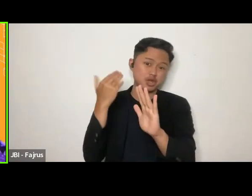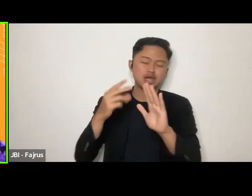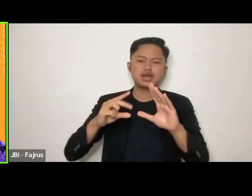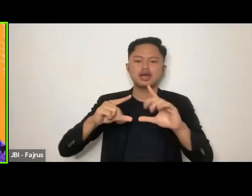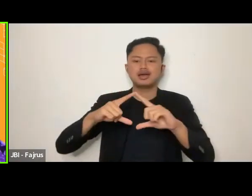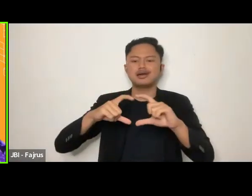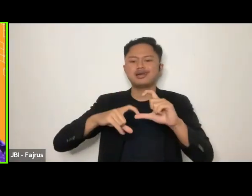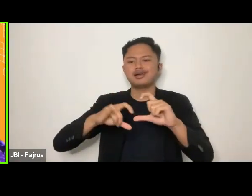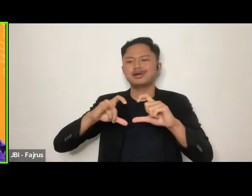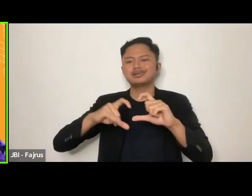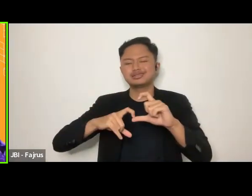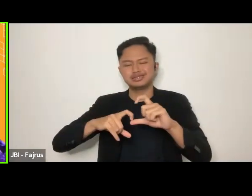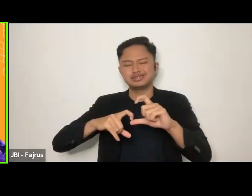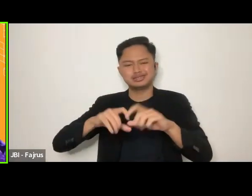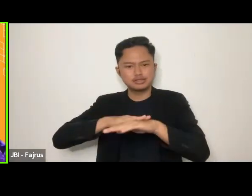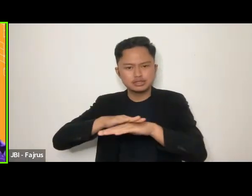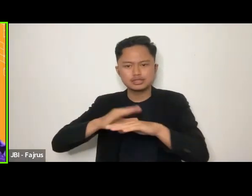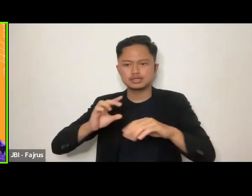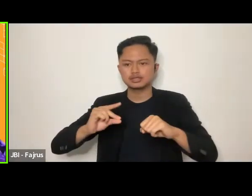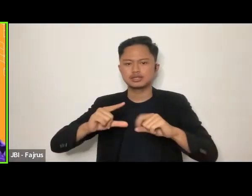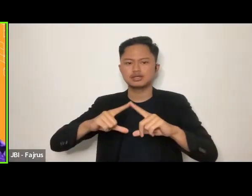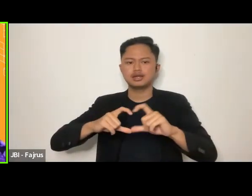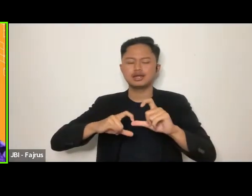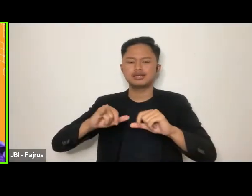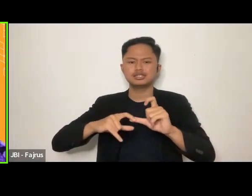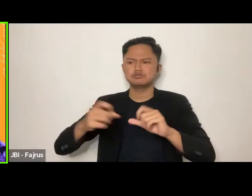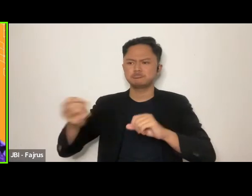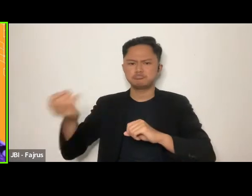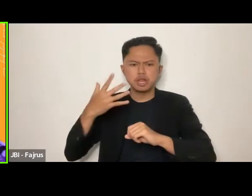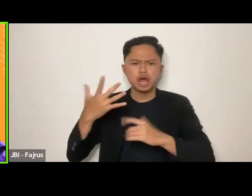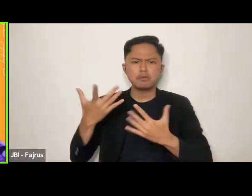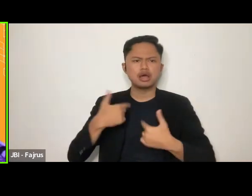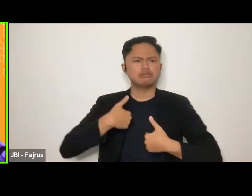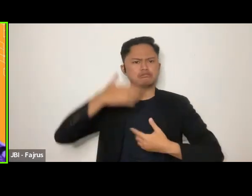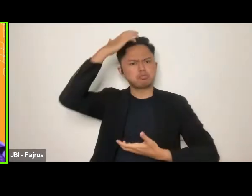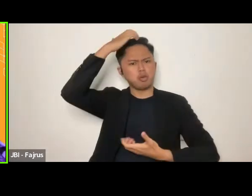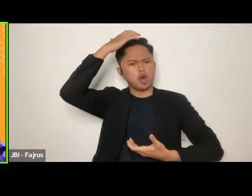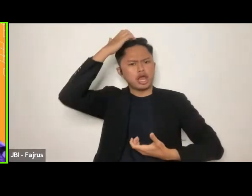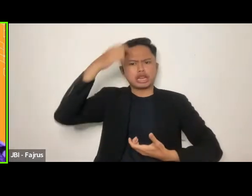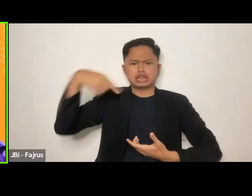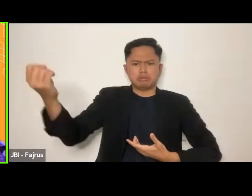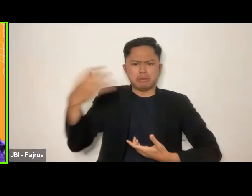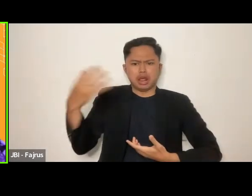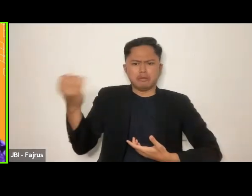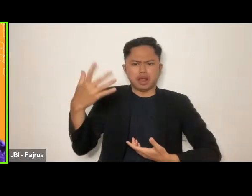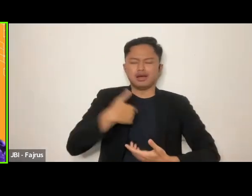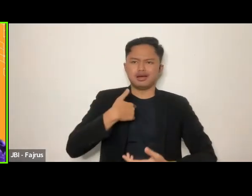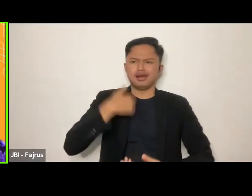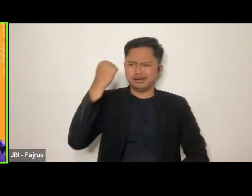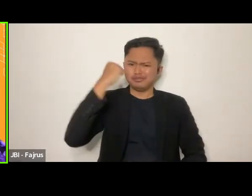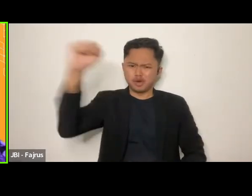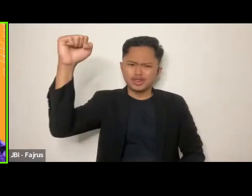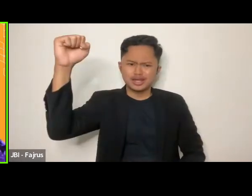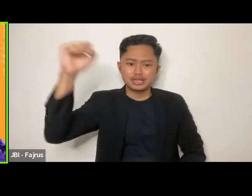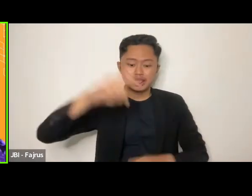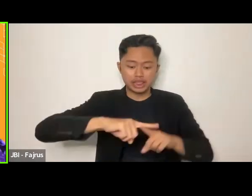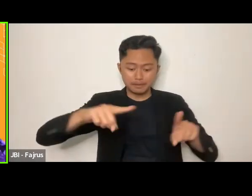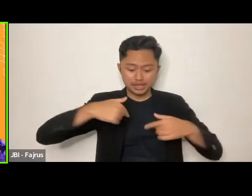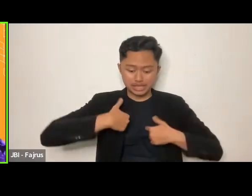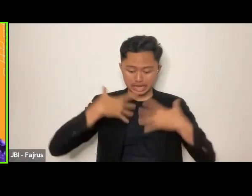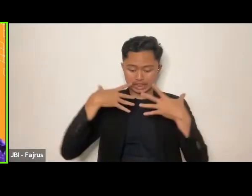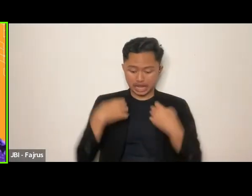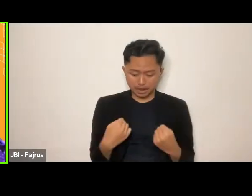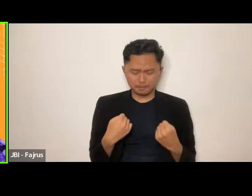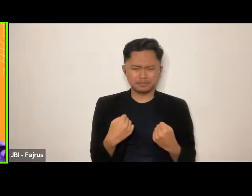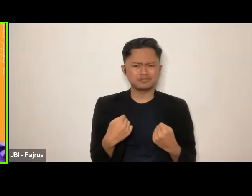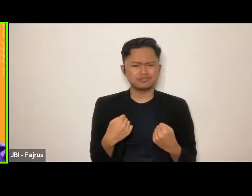Indonesian saying us or call us monkey, and we do the protest, but then we are arrested.